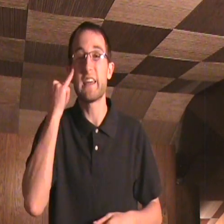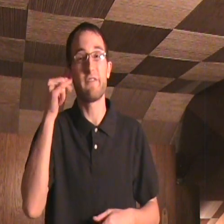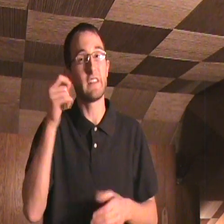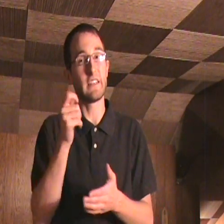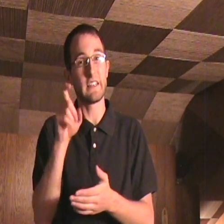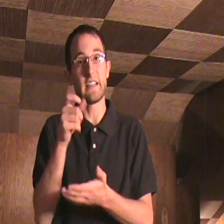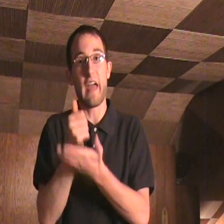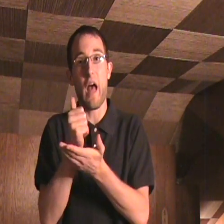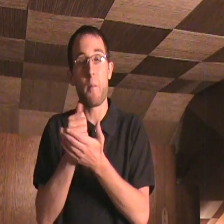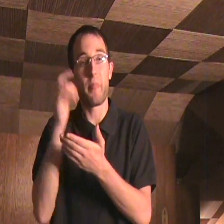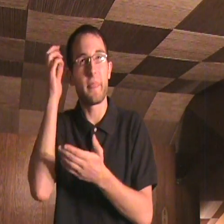here.